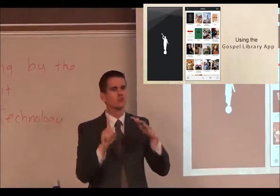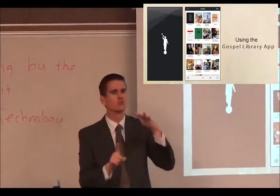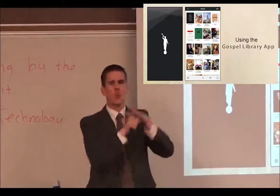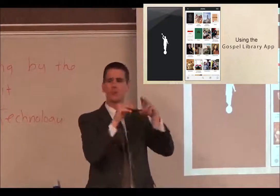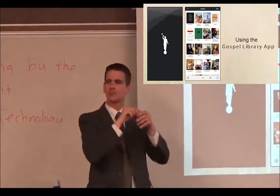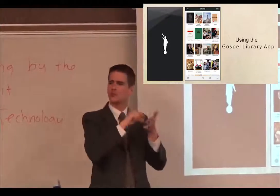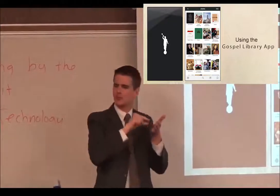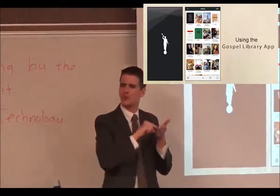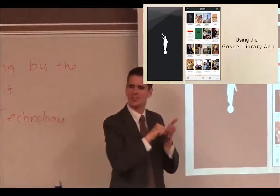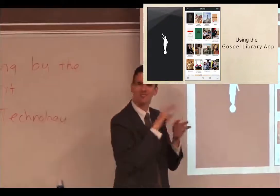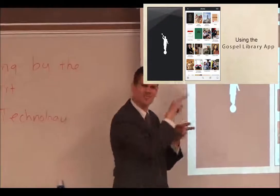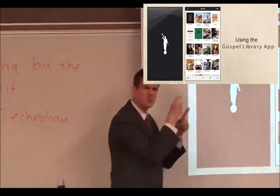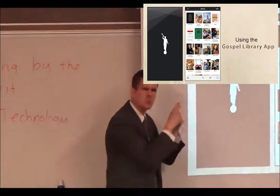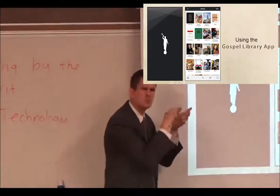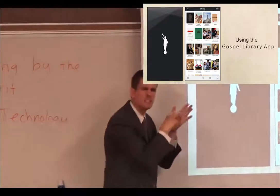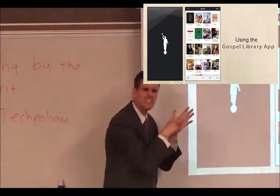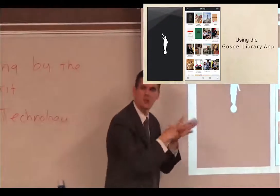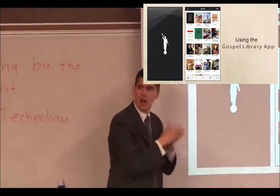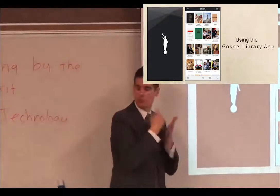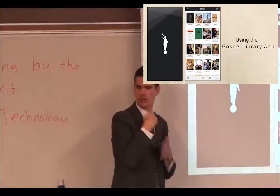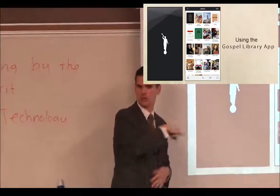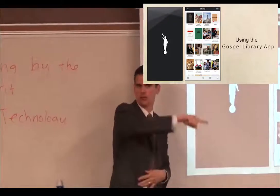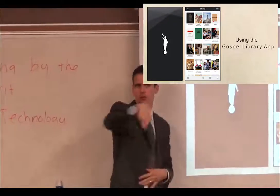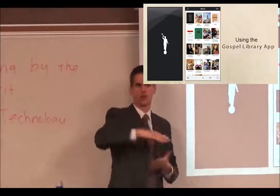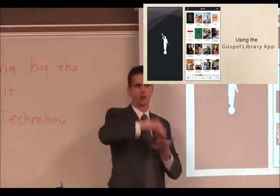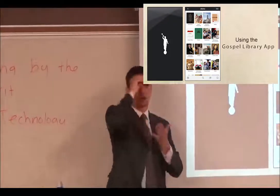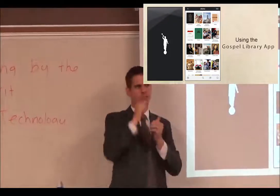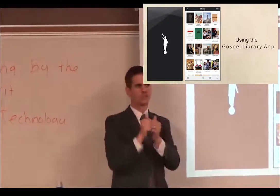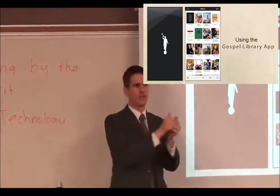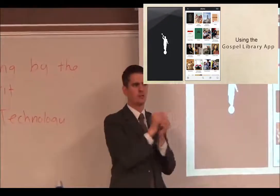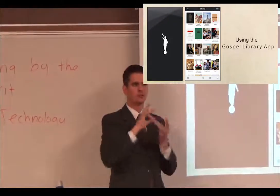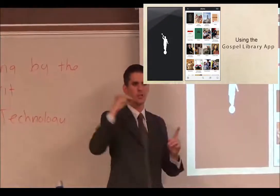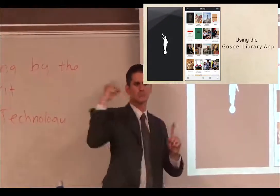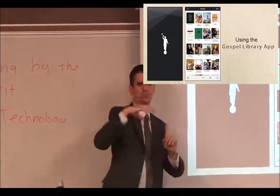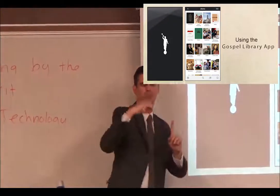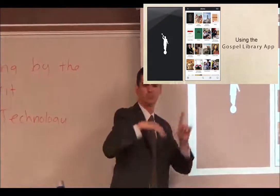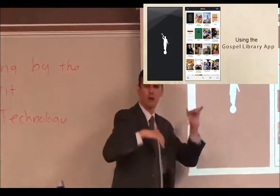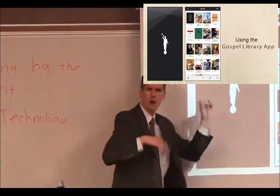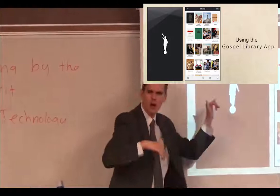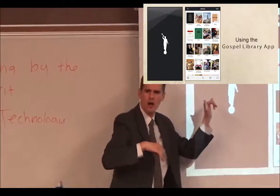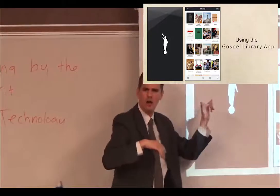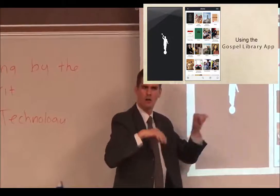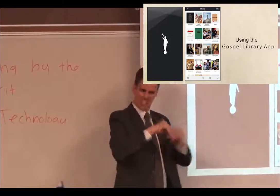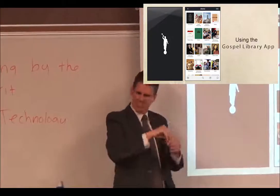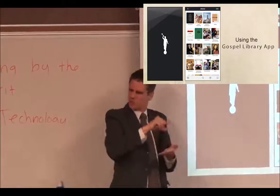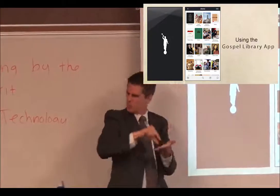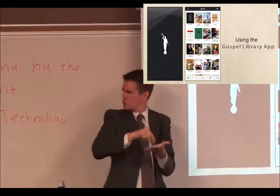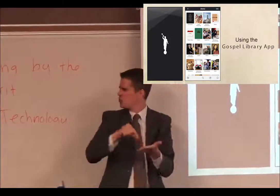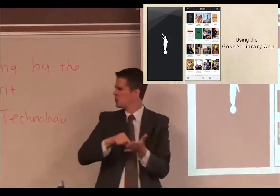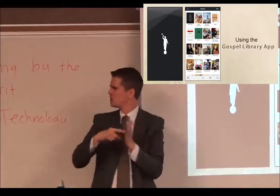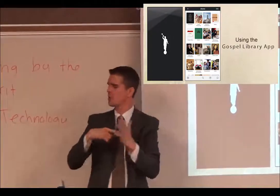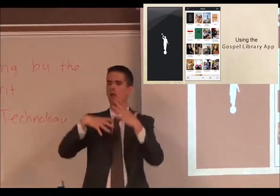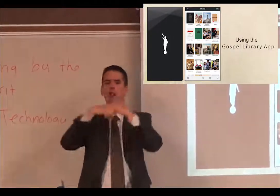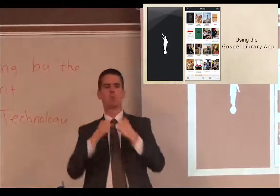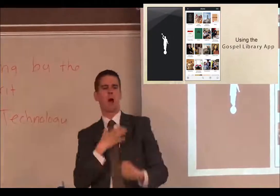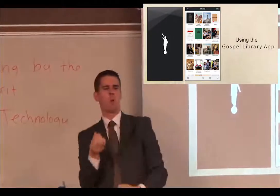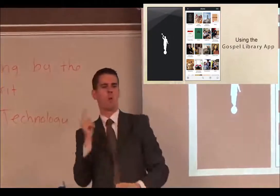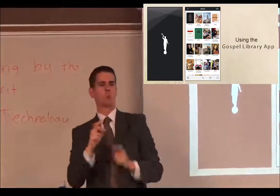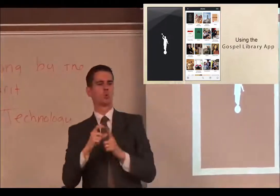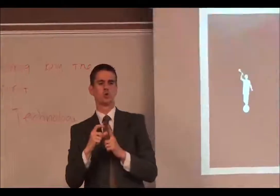words, and you can touch that word, and it'll bring up the definition. And we can learn together through the Spirit, use in the Scriptures, using this.